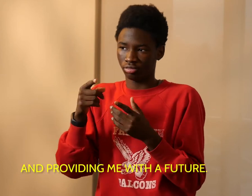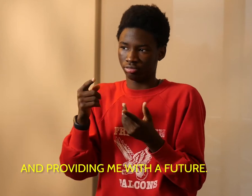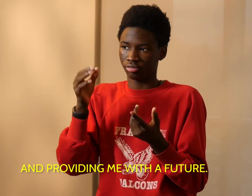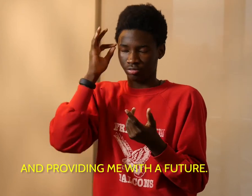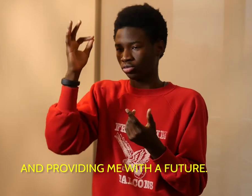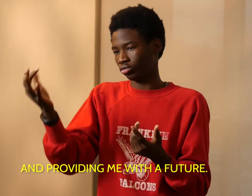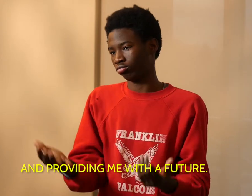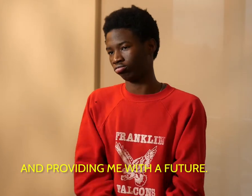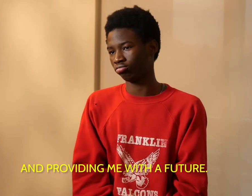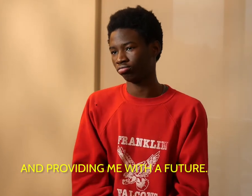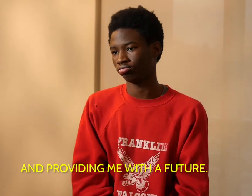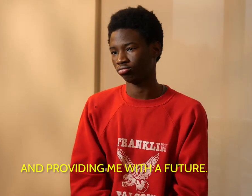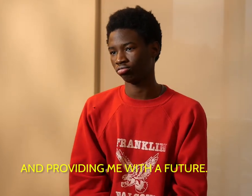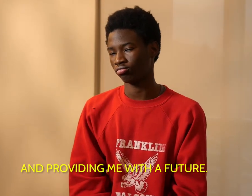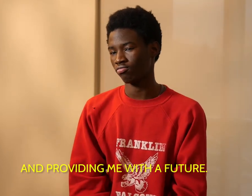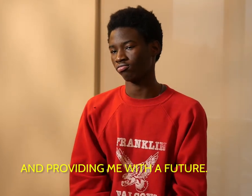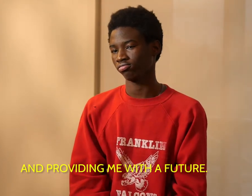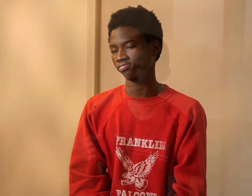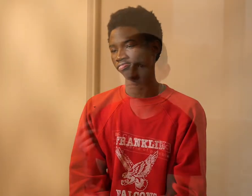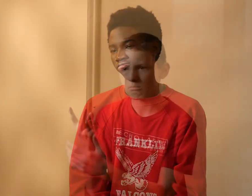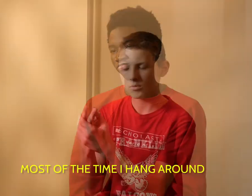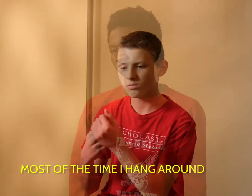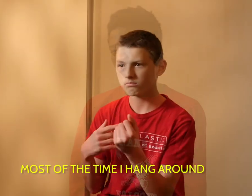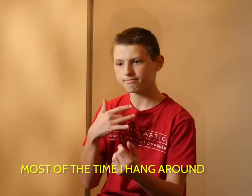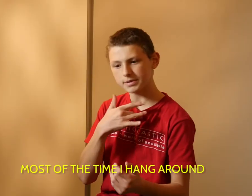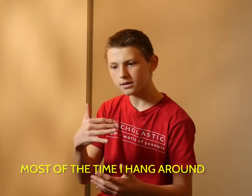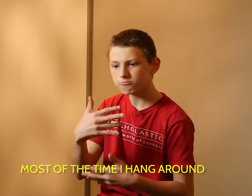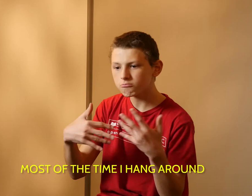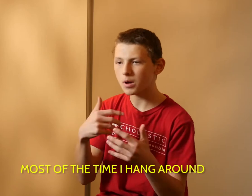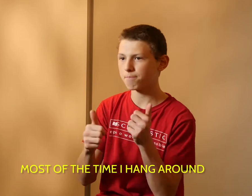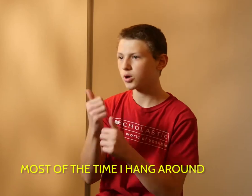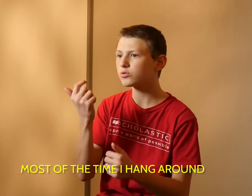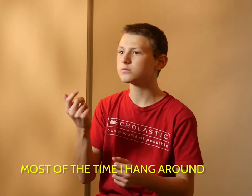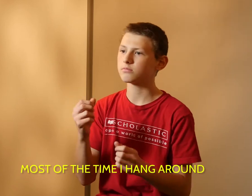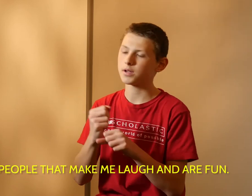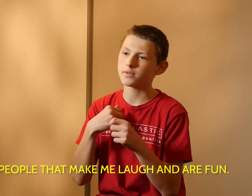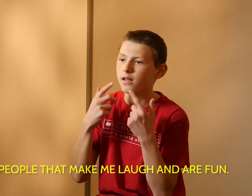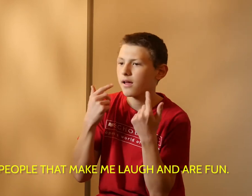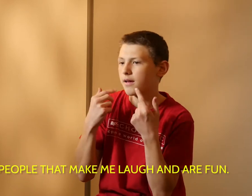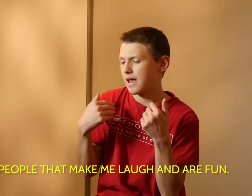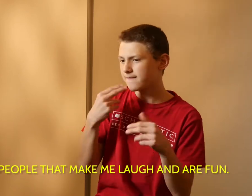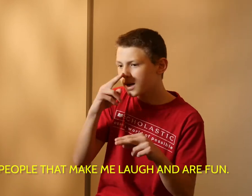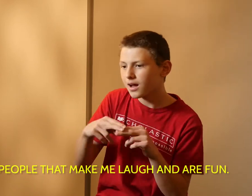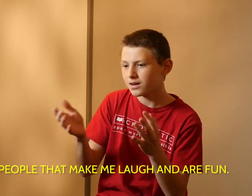and providing me with a future by doing so. Most of the time I hang around with people that make me laugh and are